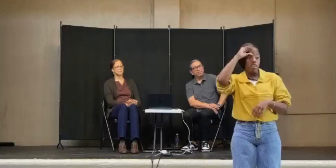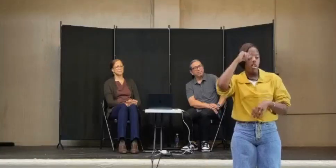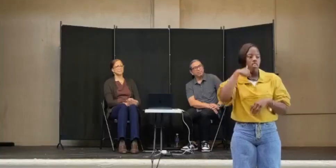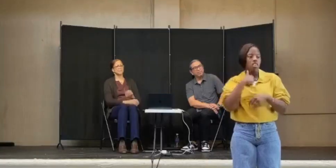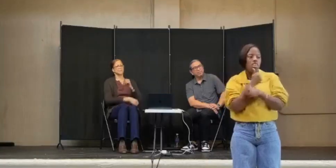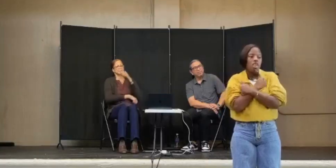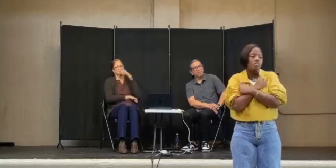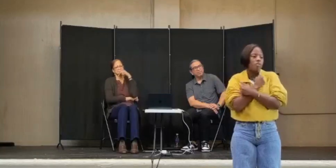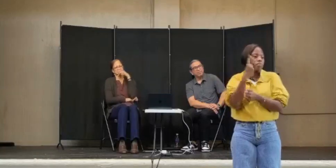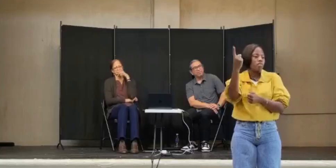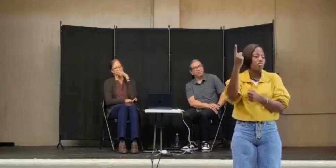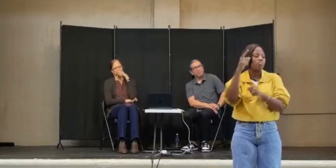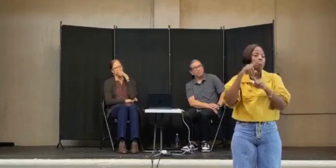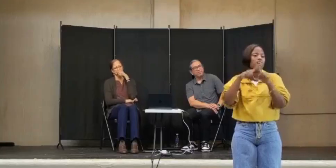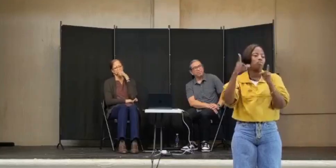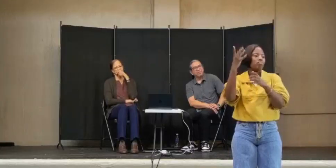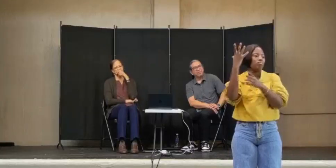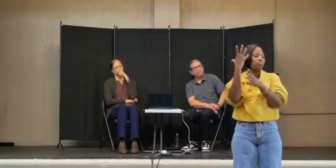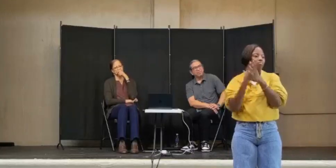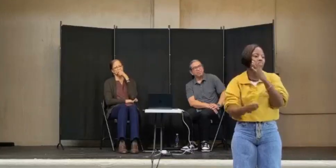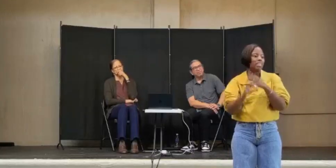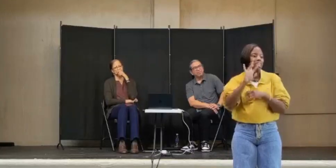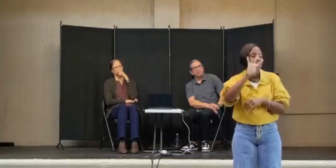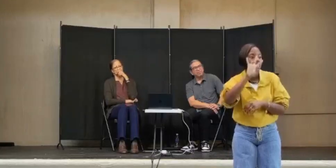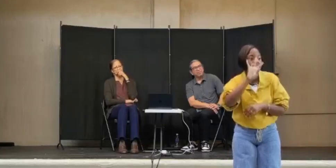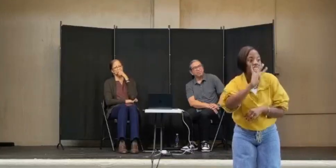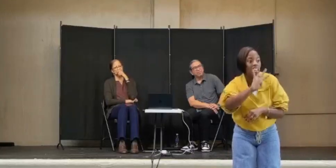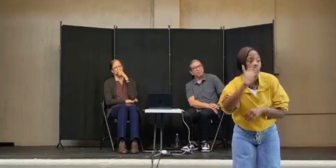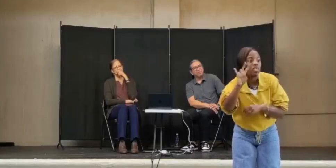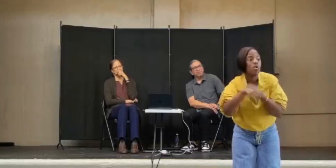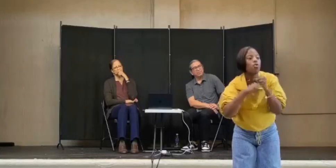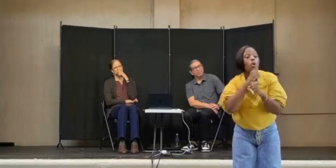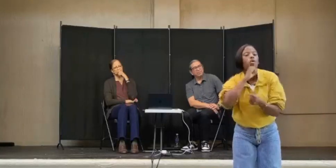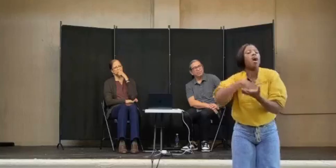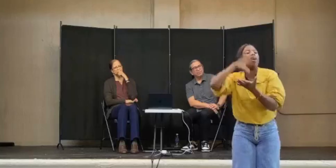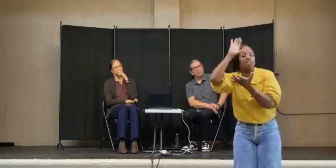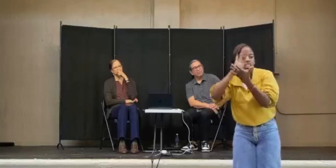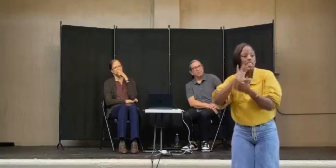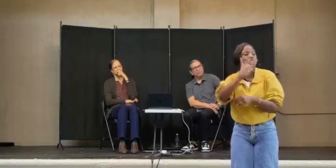still my blood. My oldest boy, I love him. But,